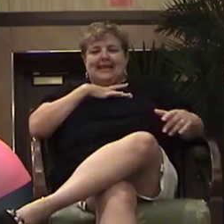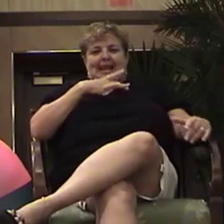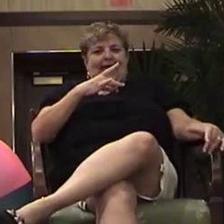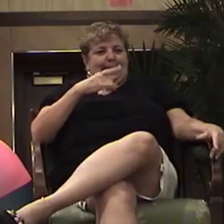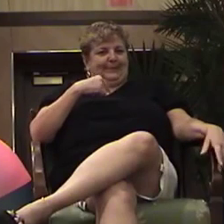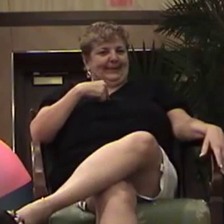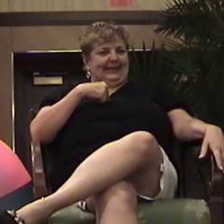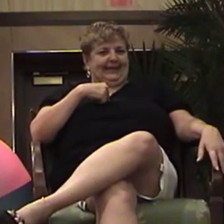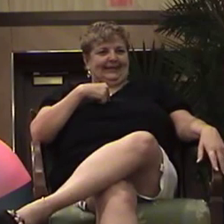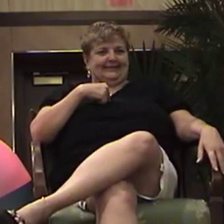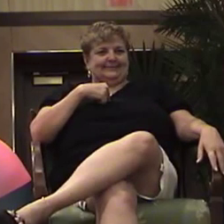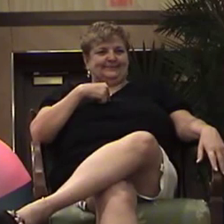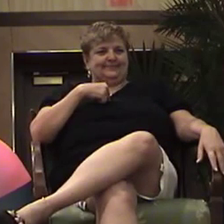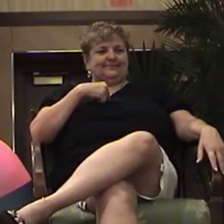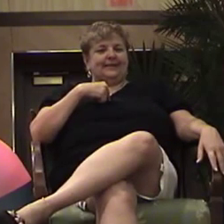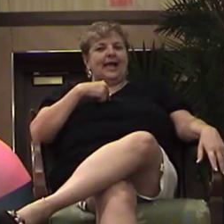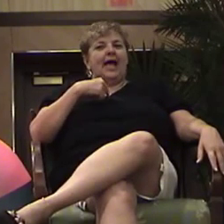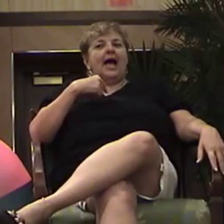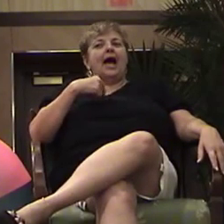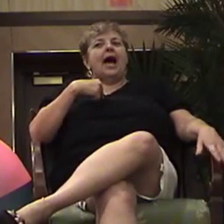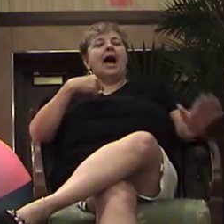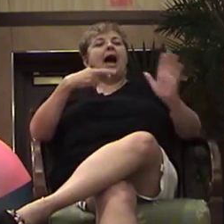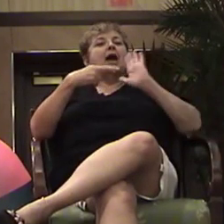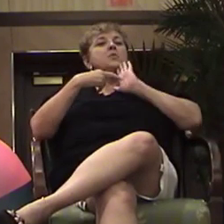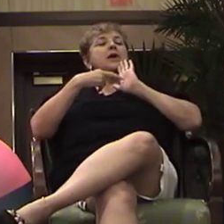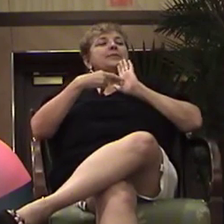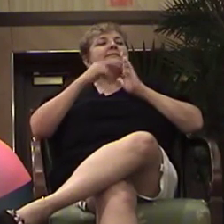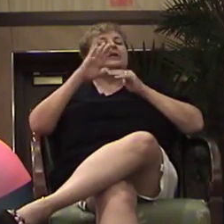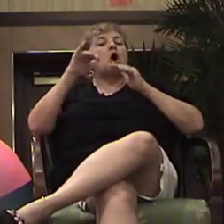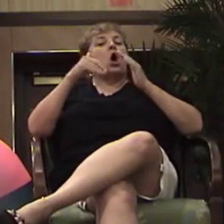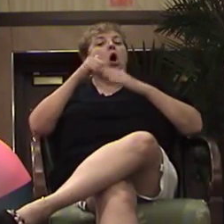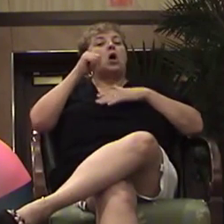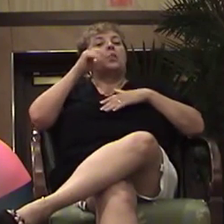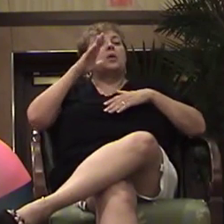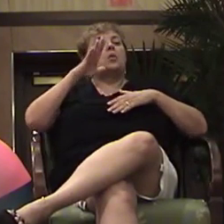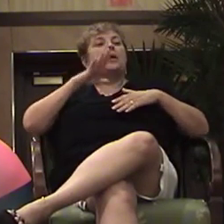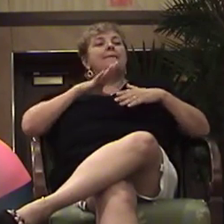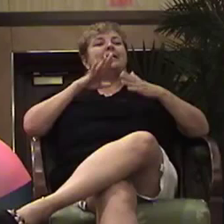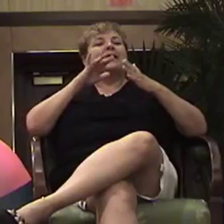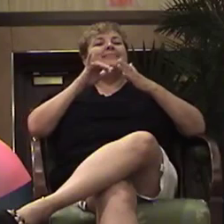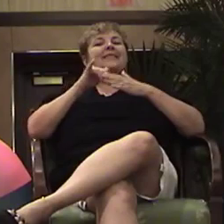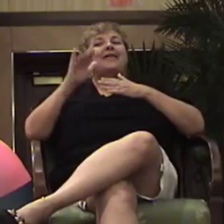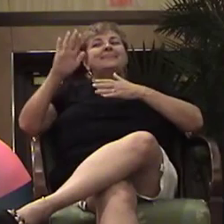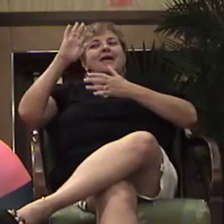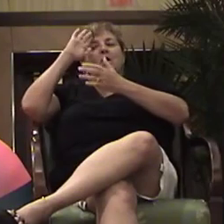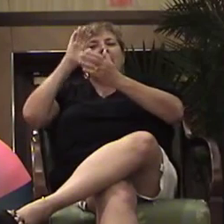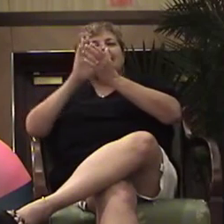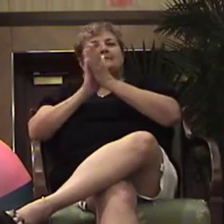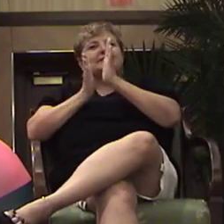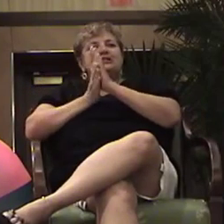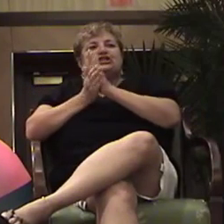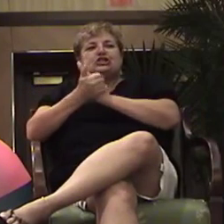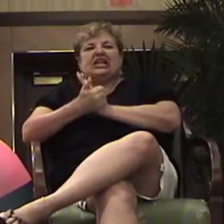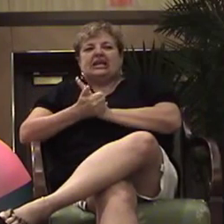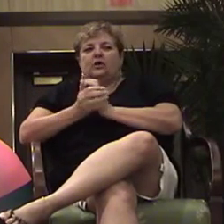I represented all the women that their husbands cheated on with, and they were